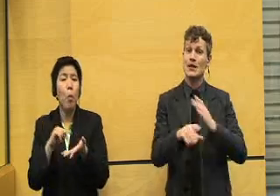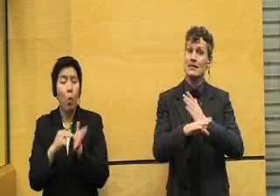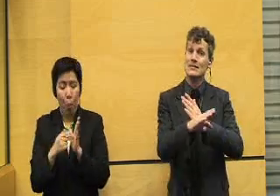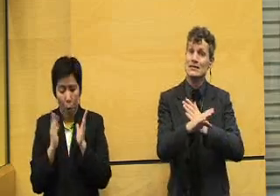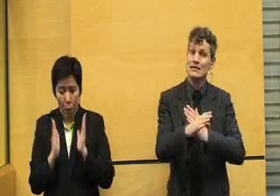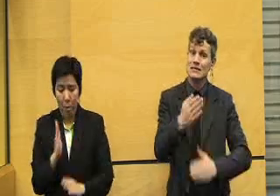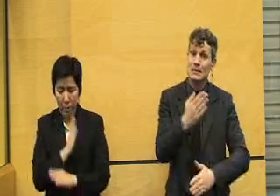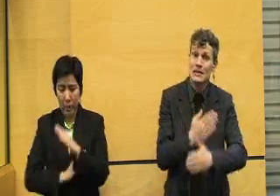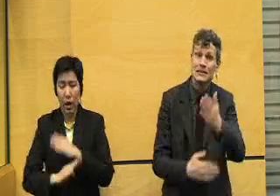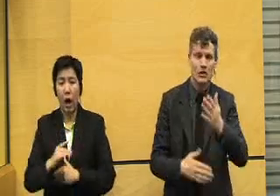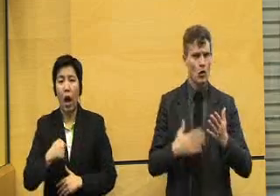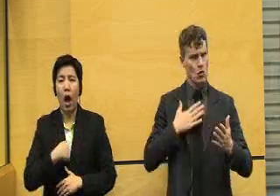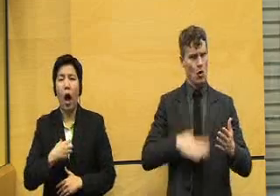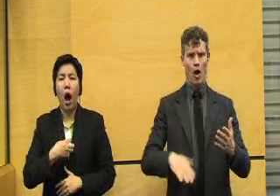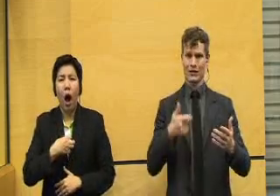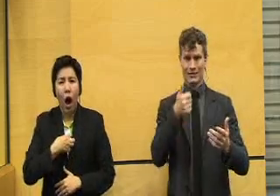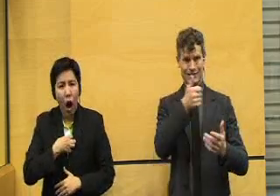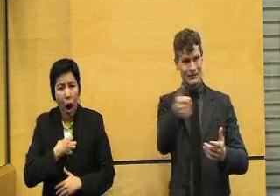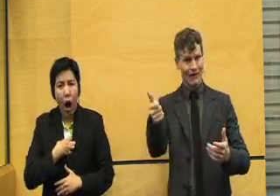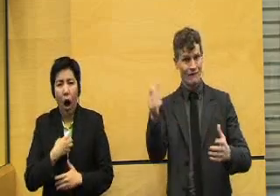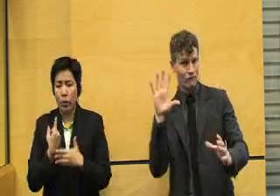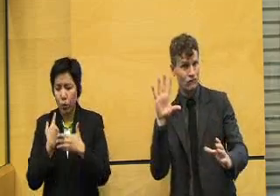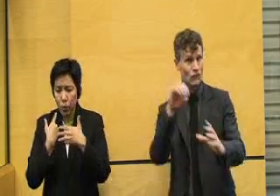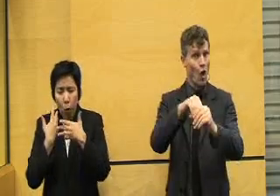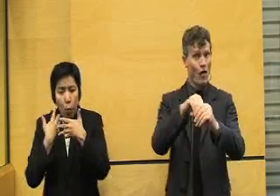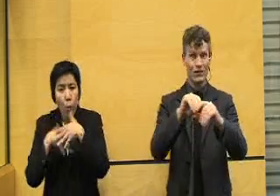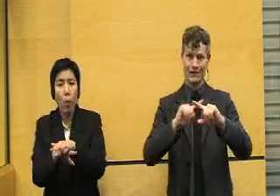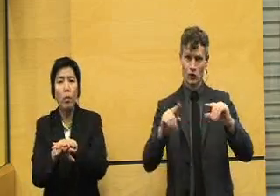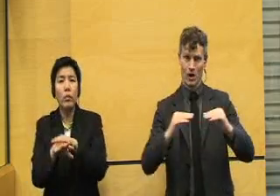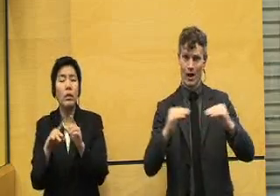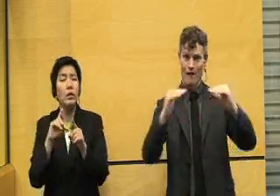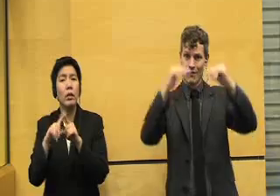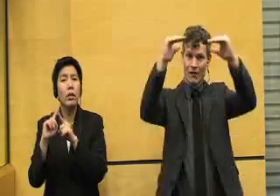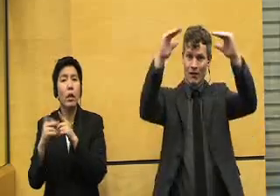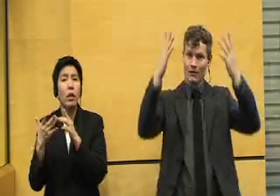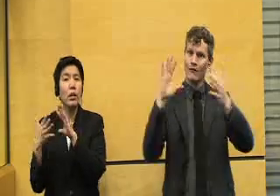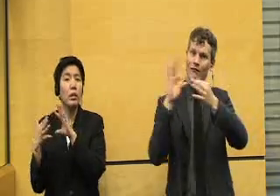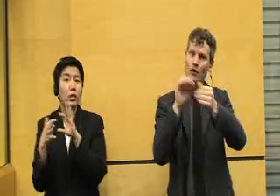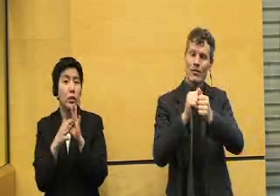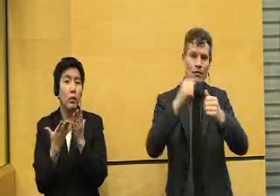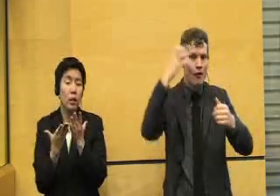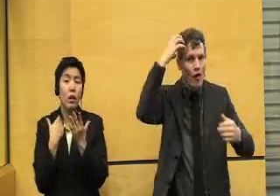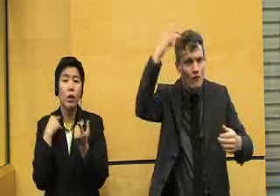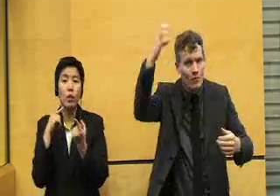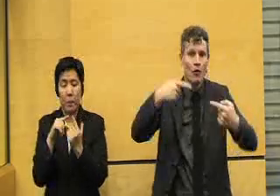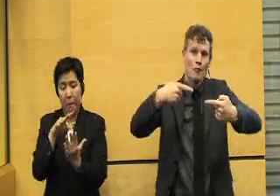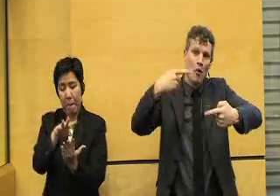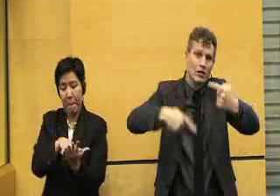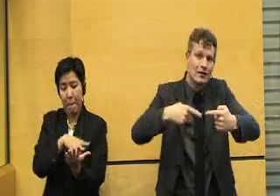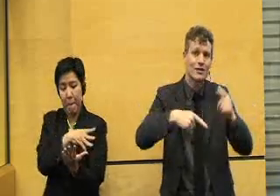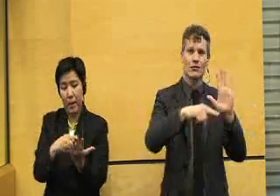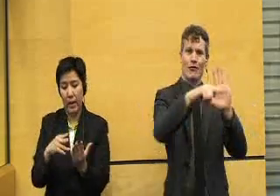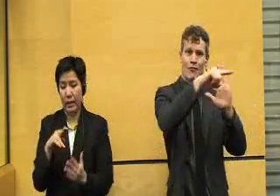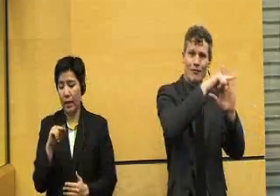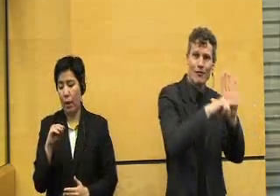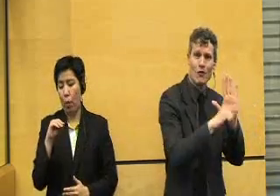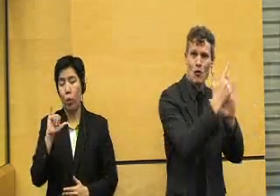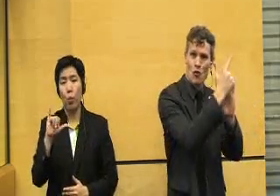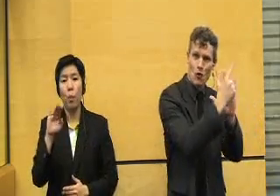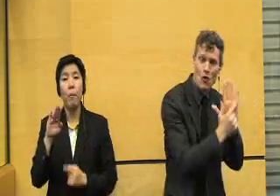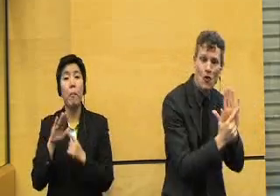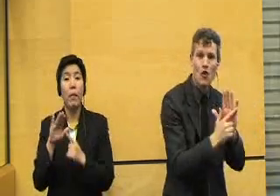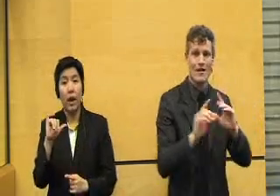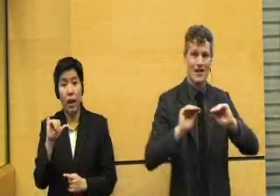also in the development of policies and programs affecting them. This is especially the case with matters relating to